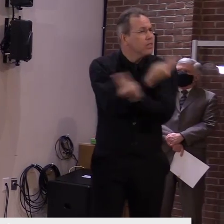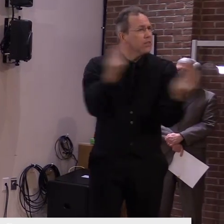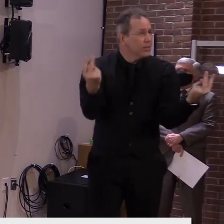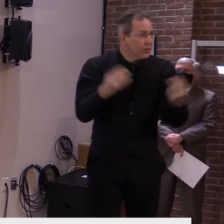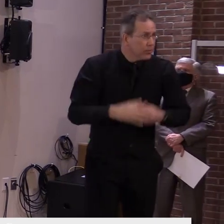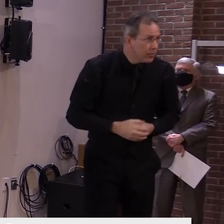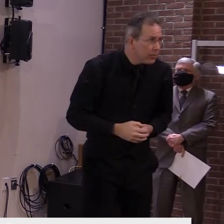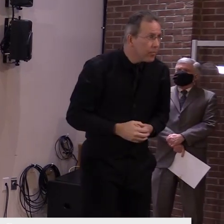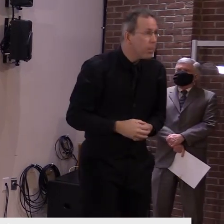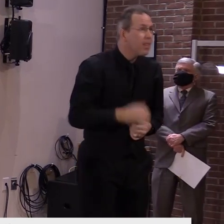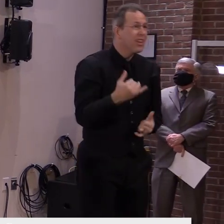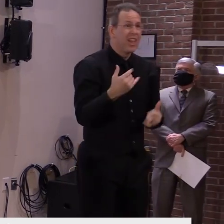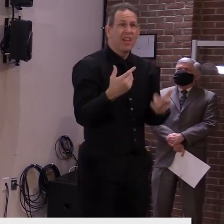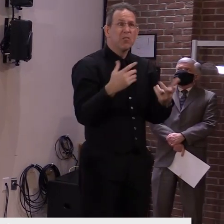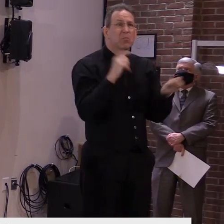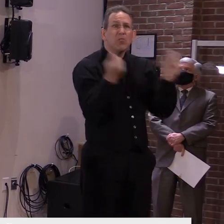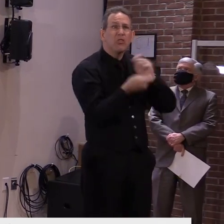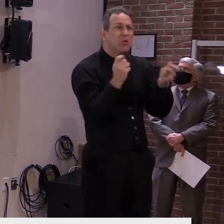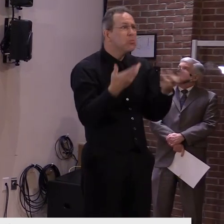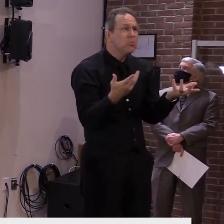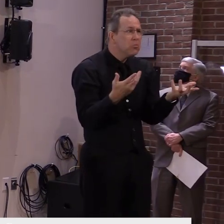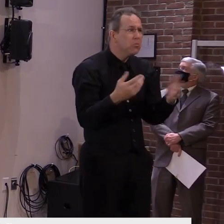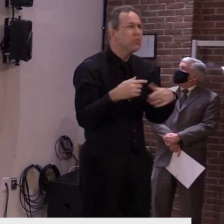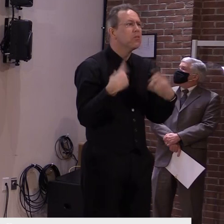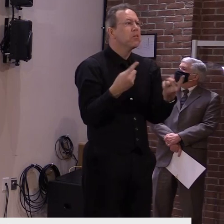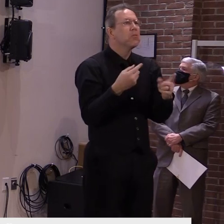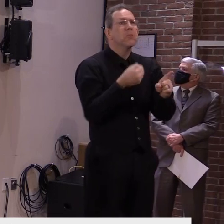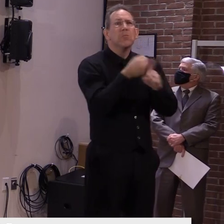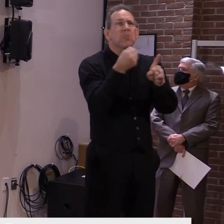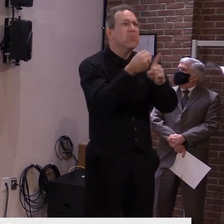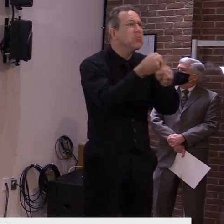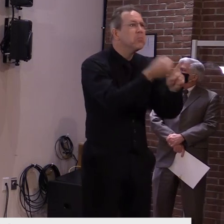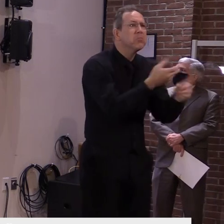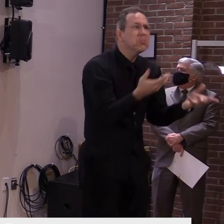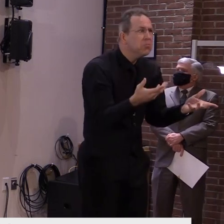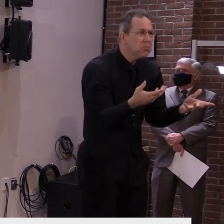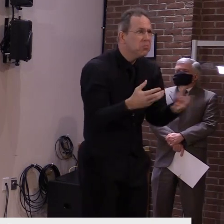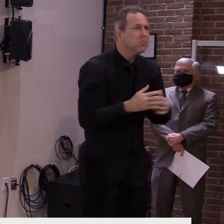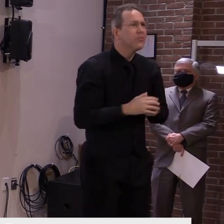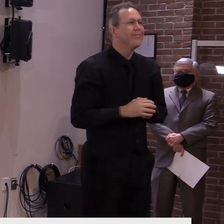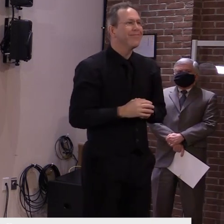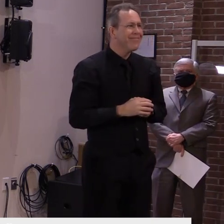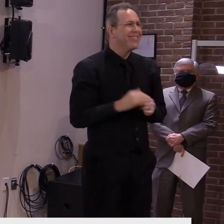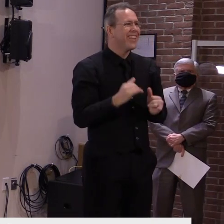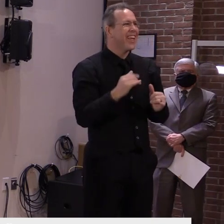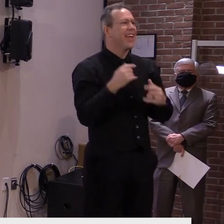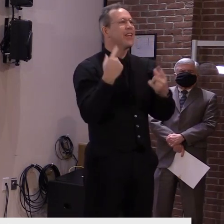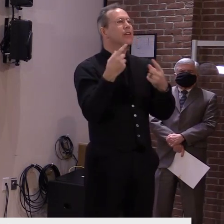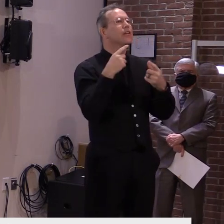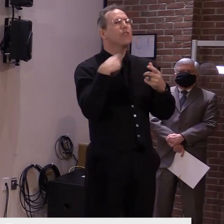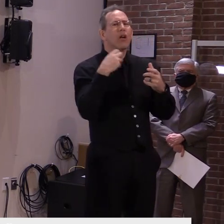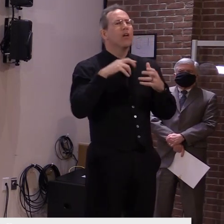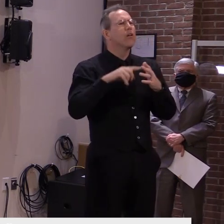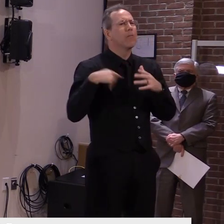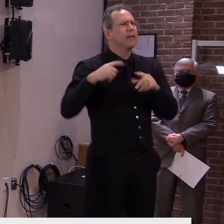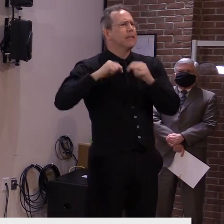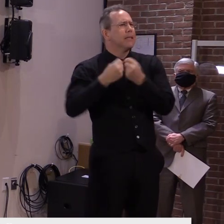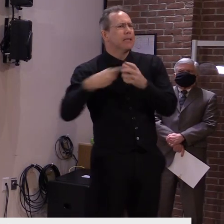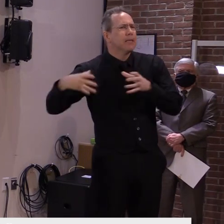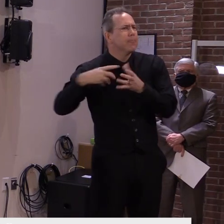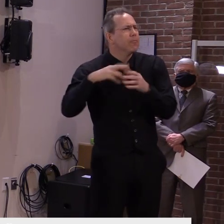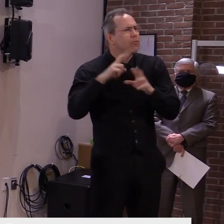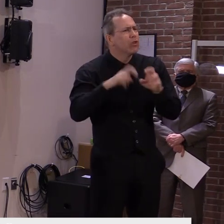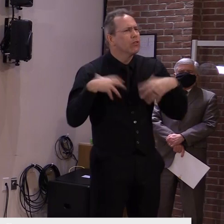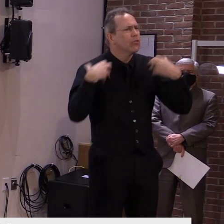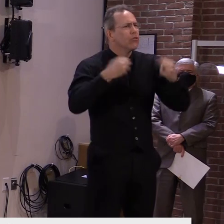other mitigation policies we have in place. Our restart team, which receives guidance from Dr. Levine and Dr.